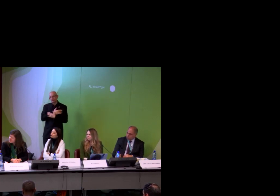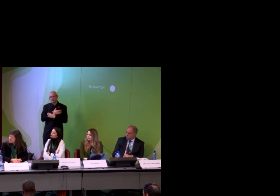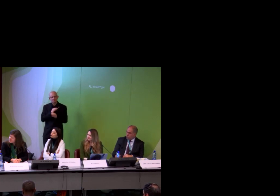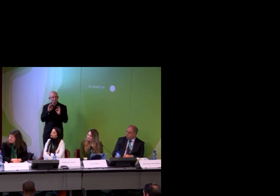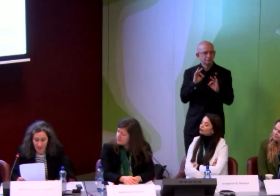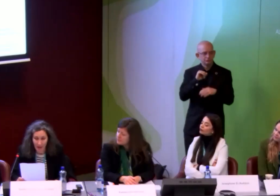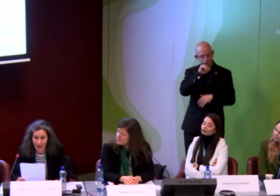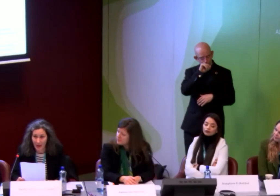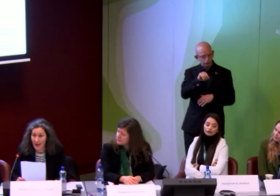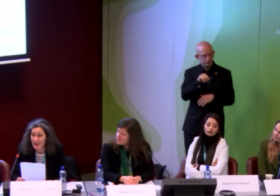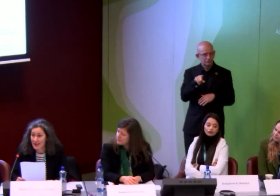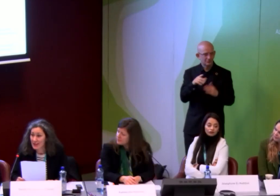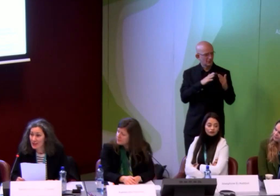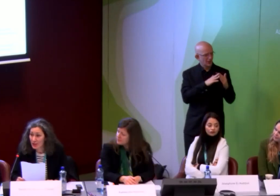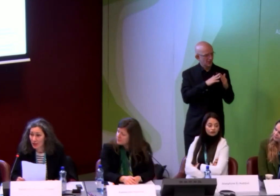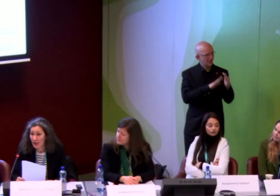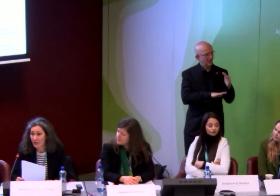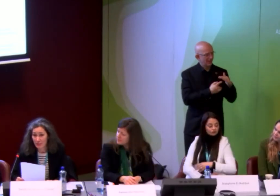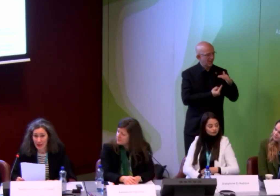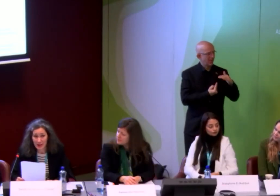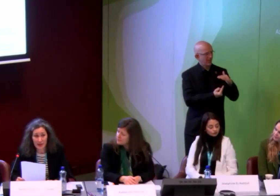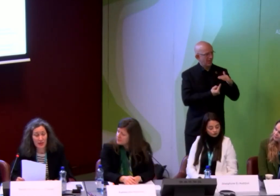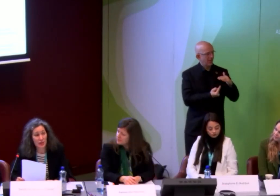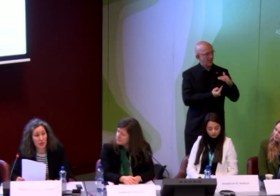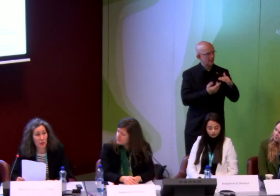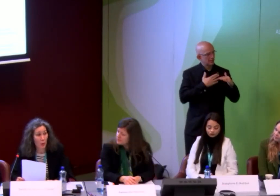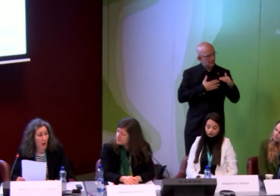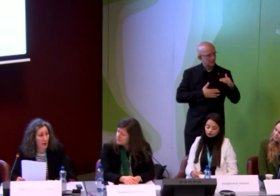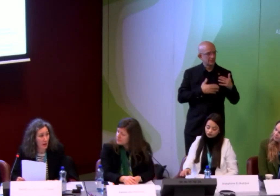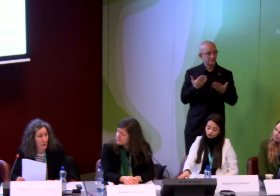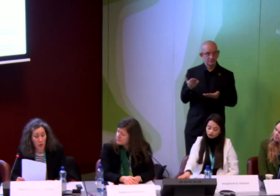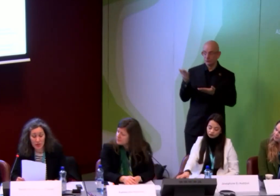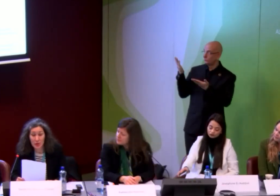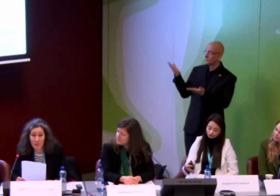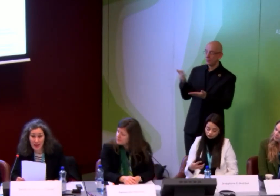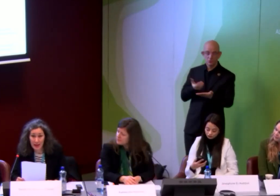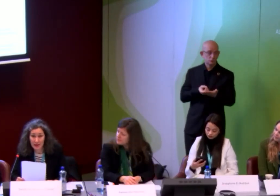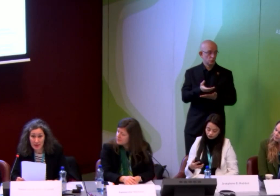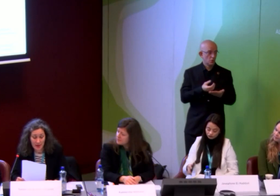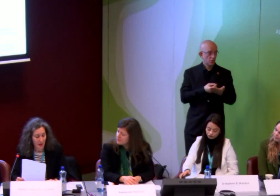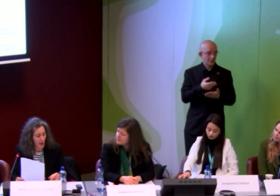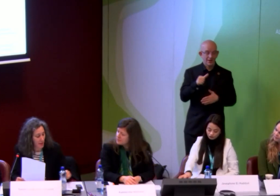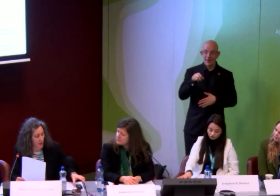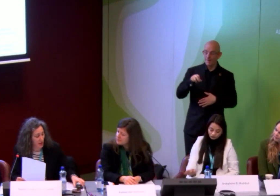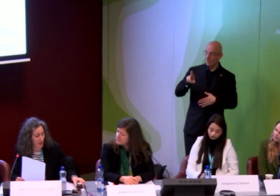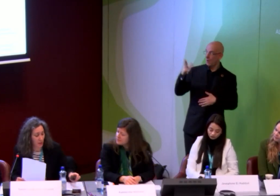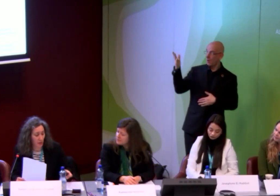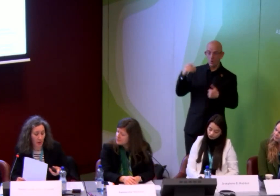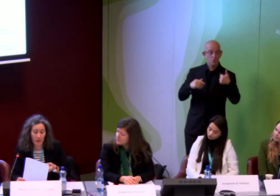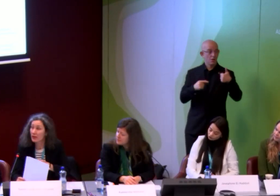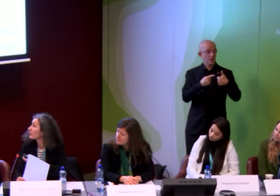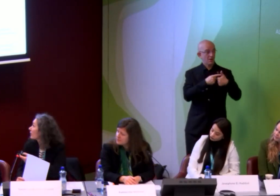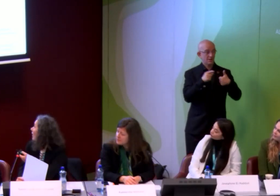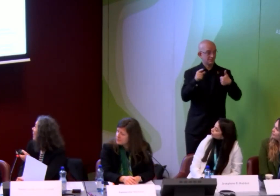anymore. This is the story of Amir, and this is just one among so many. Just to give